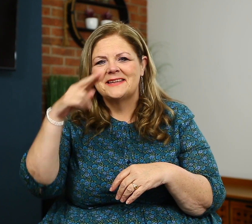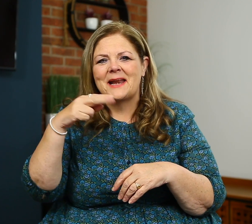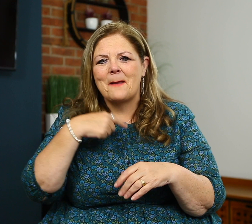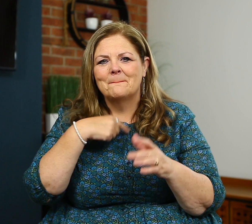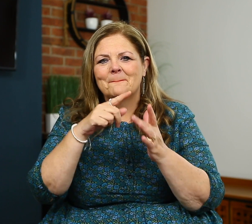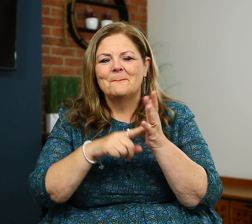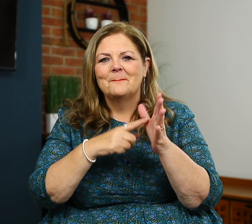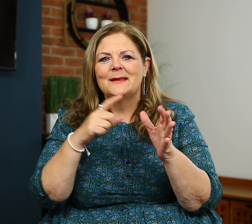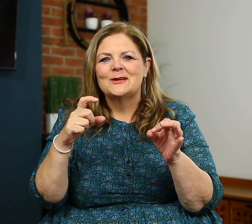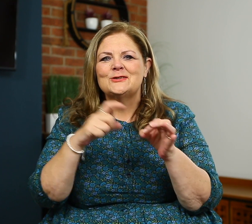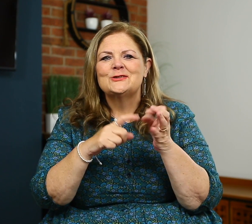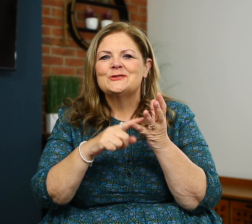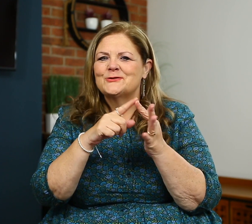My name is Jaccqueline